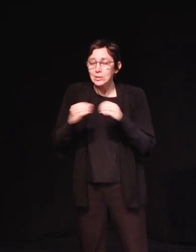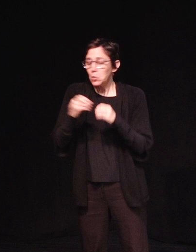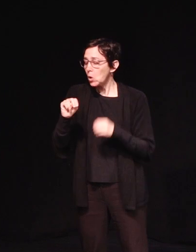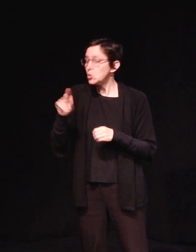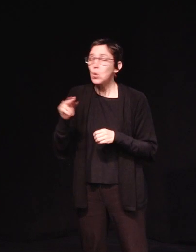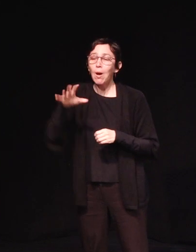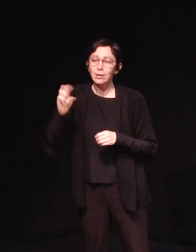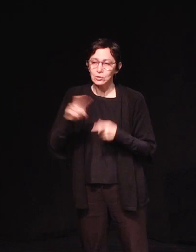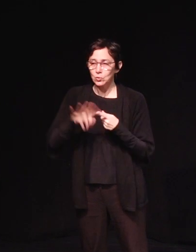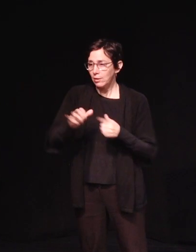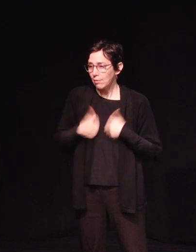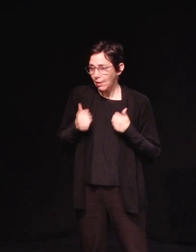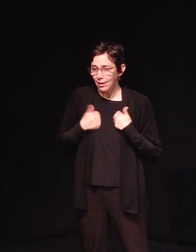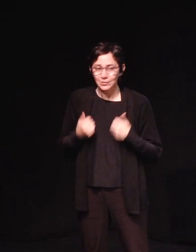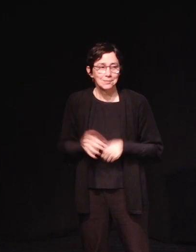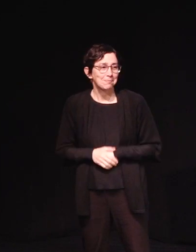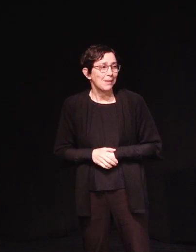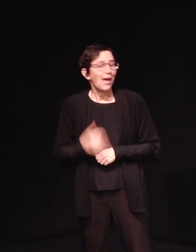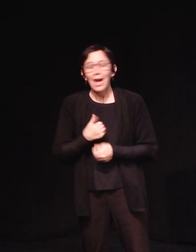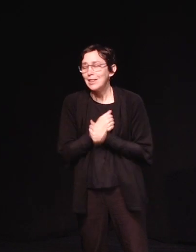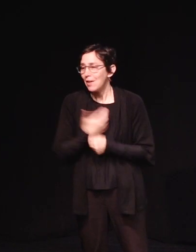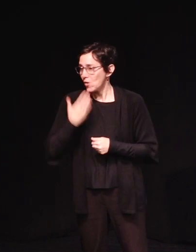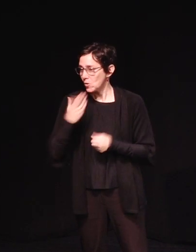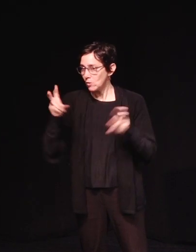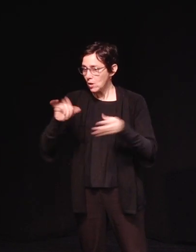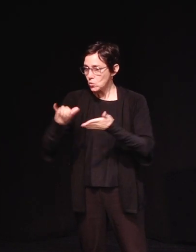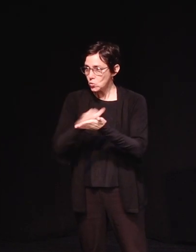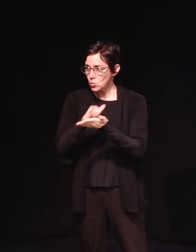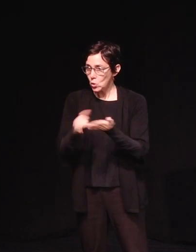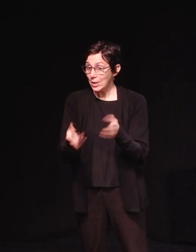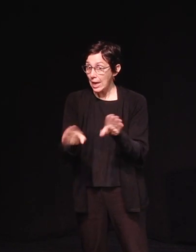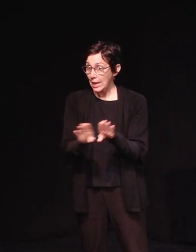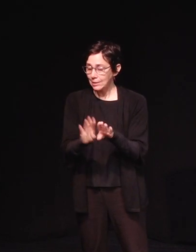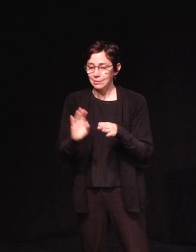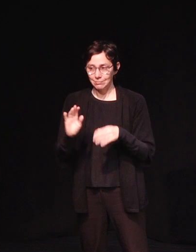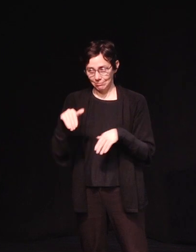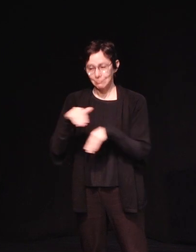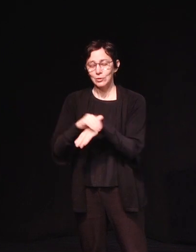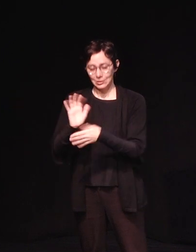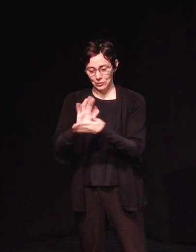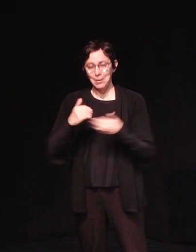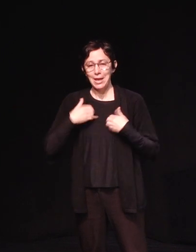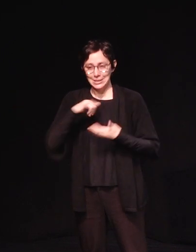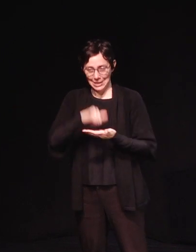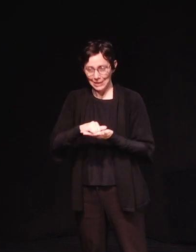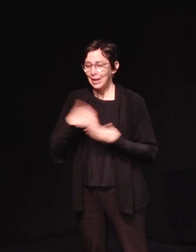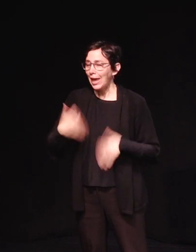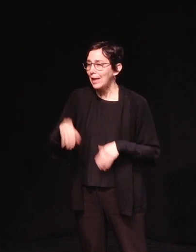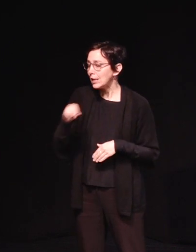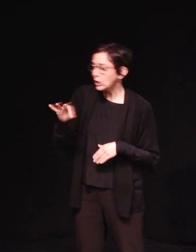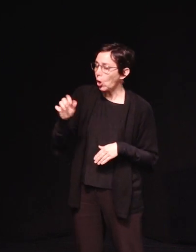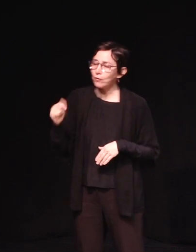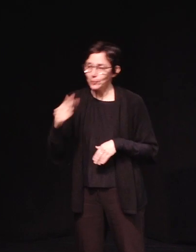realities. I love a good New York indie, and that's what tonight's film is, and it's got a great edge. It's also an offbeat comedy, so don't be